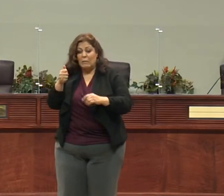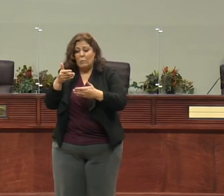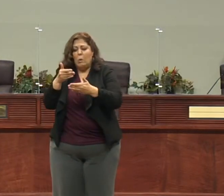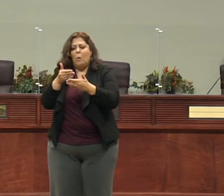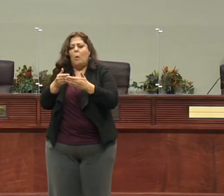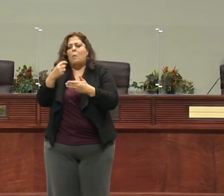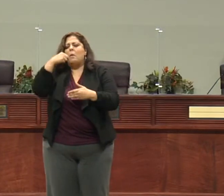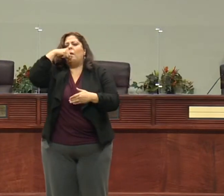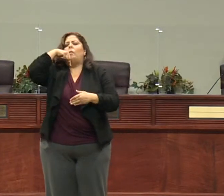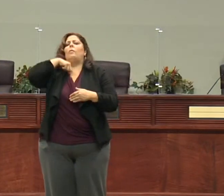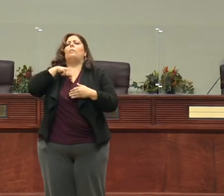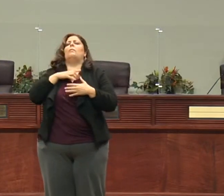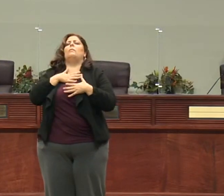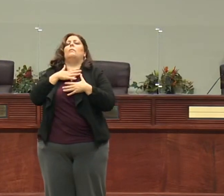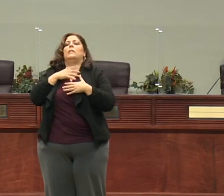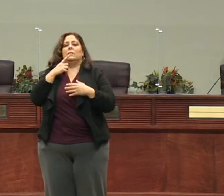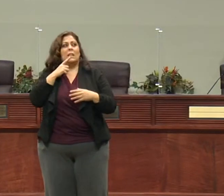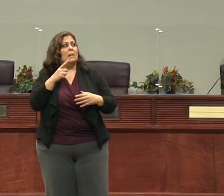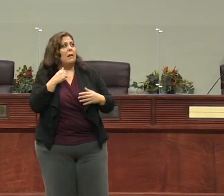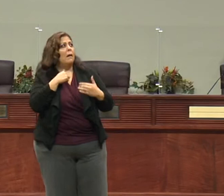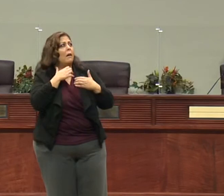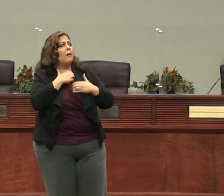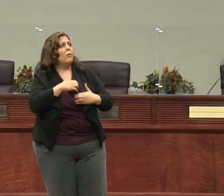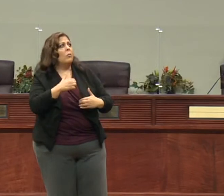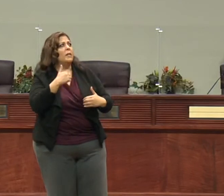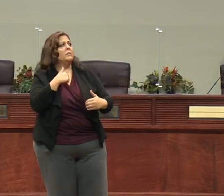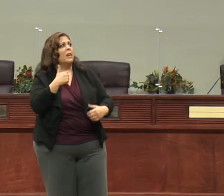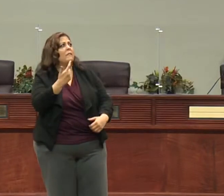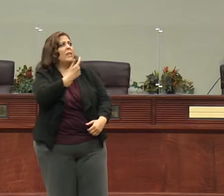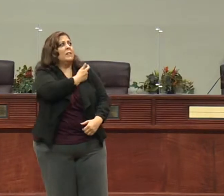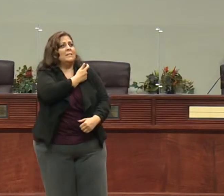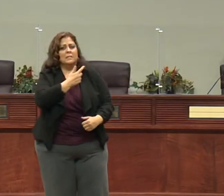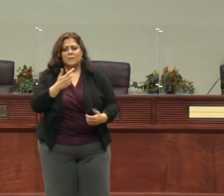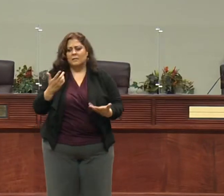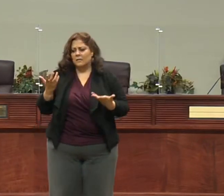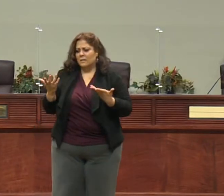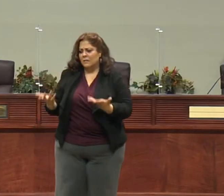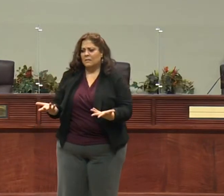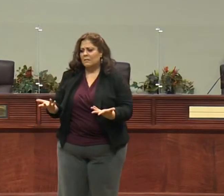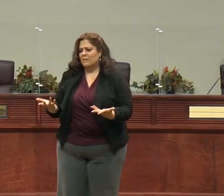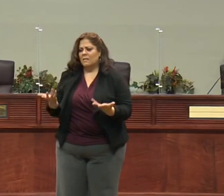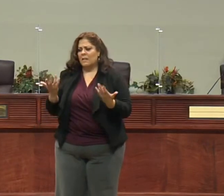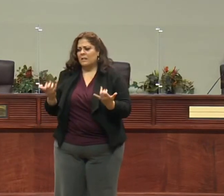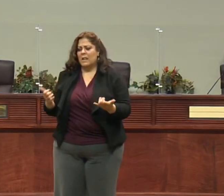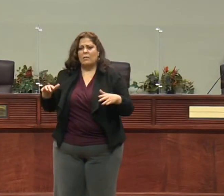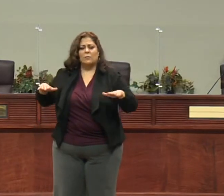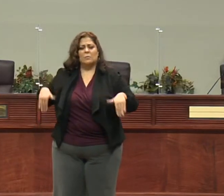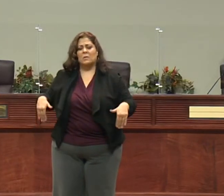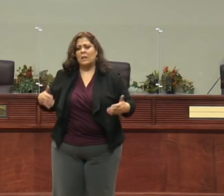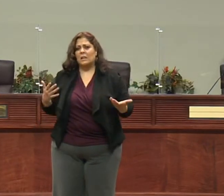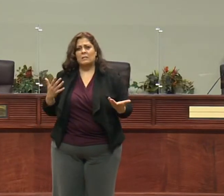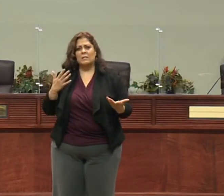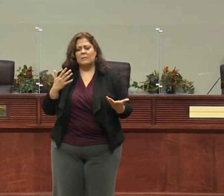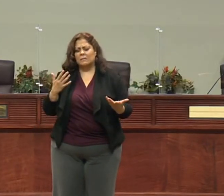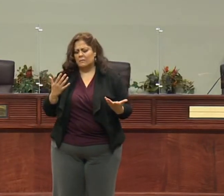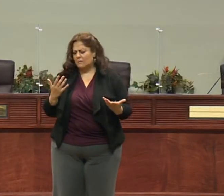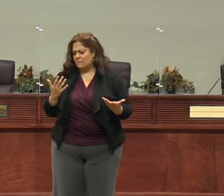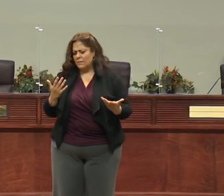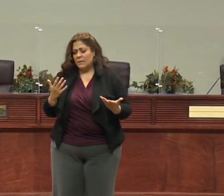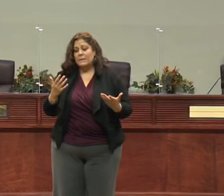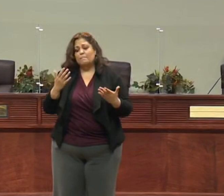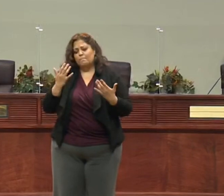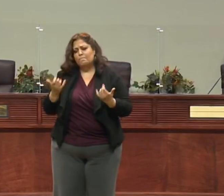intubated, I wish I had received the vaccine. So with that, I'll pass it on to Dr. Pino now. Thank